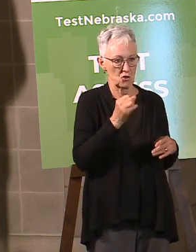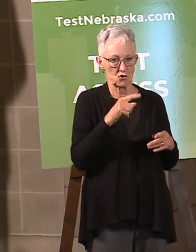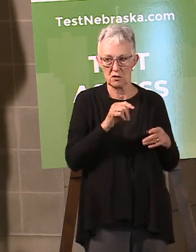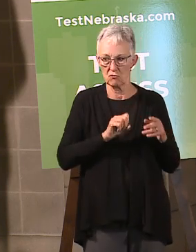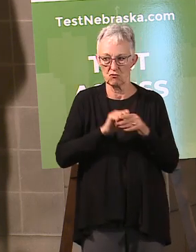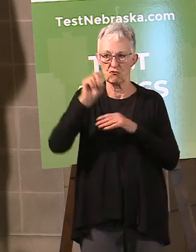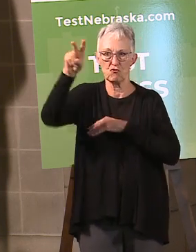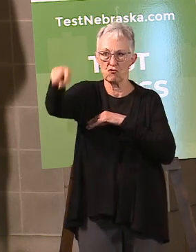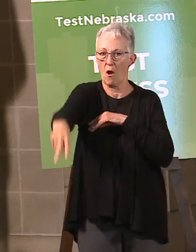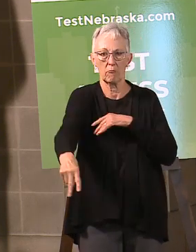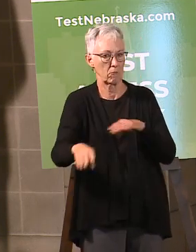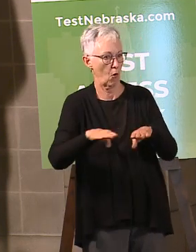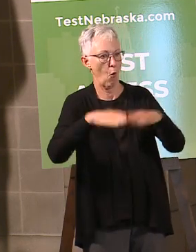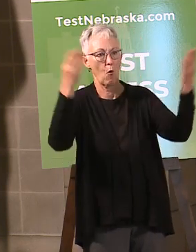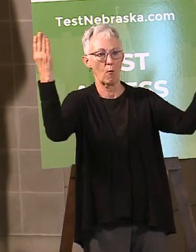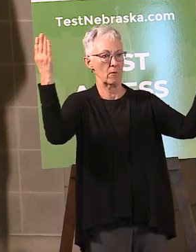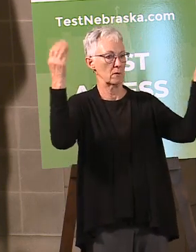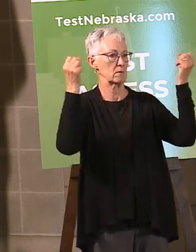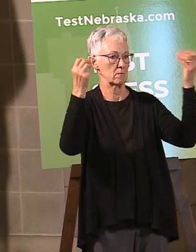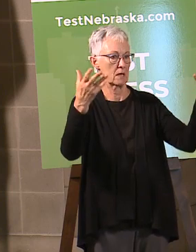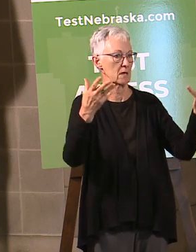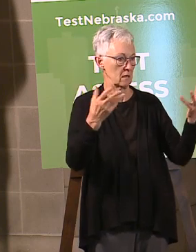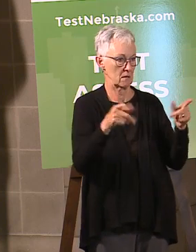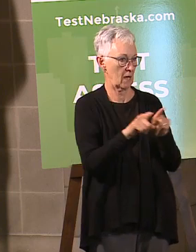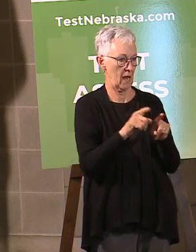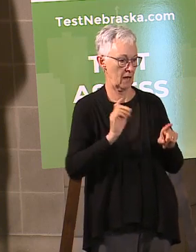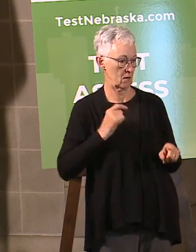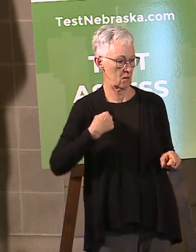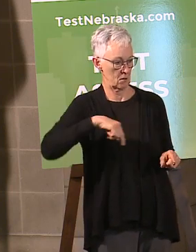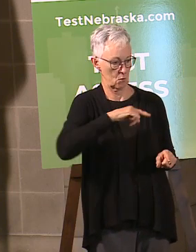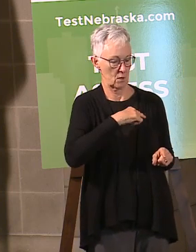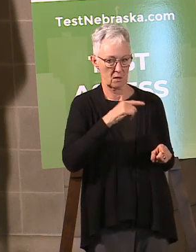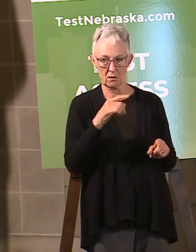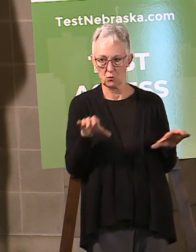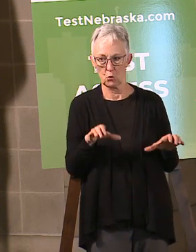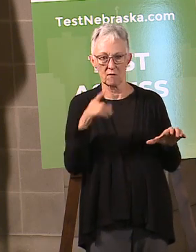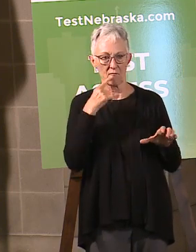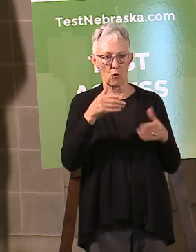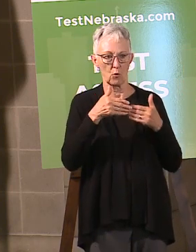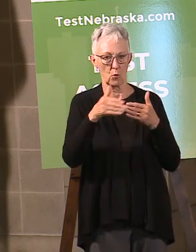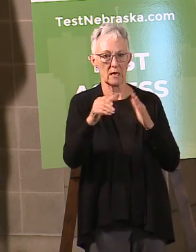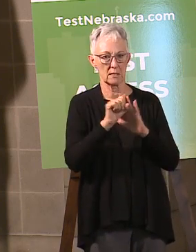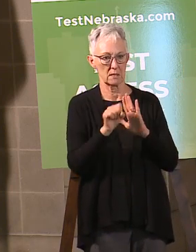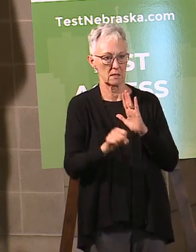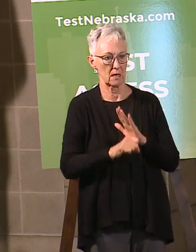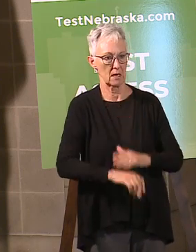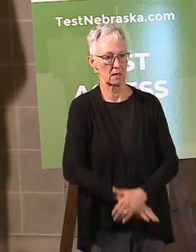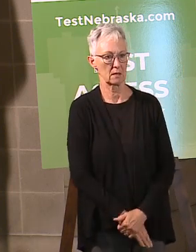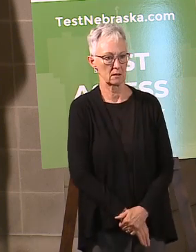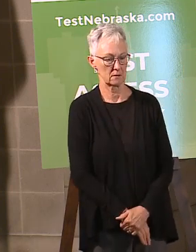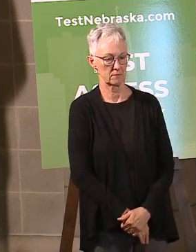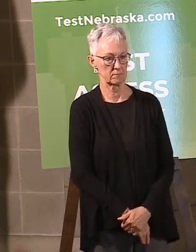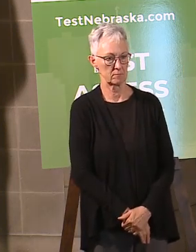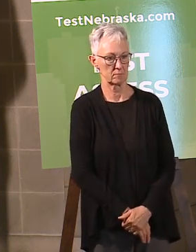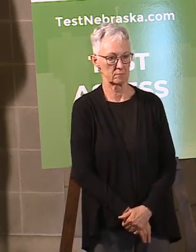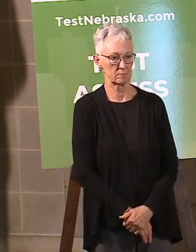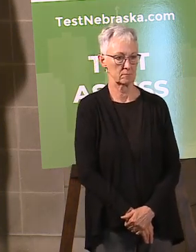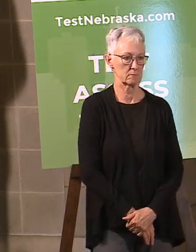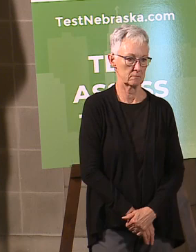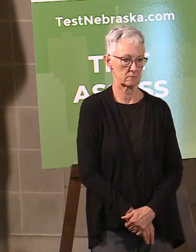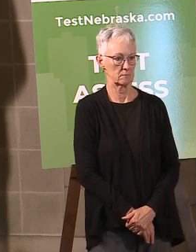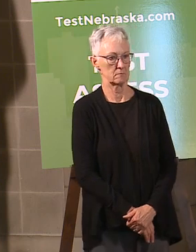2. Is that it, Taylor? That's all. All right, questions from the room? I know that was a lot. All right, Paul. I miss